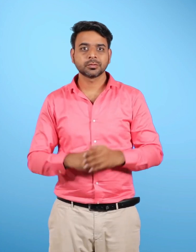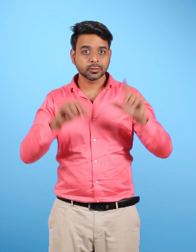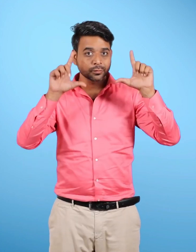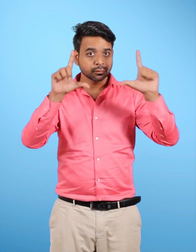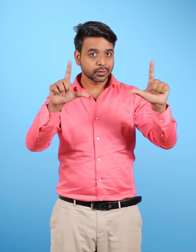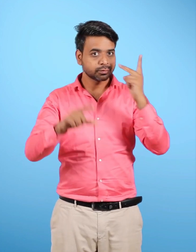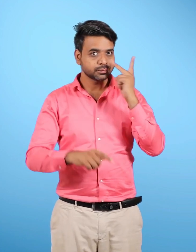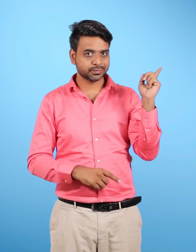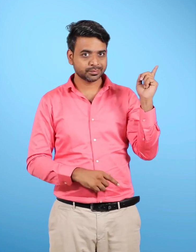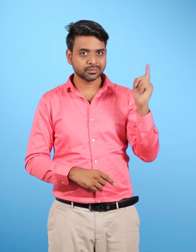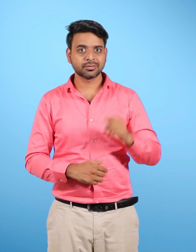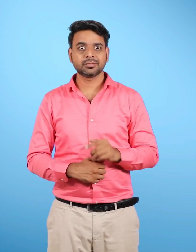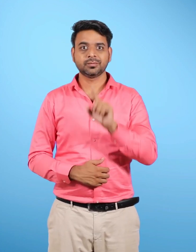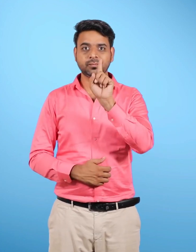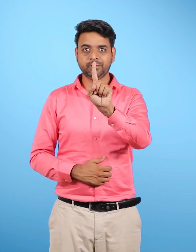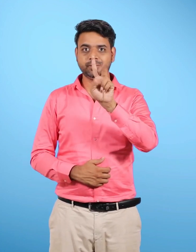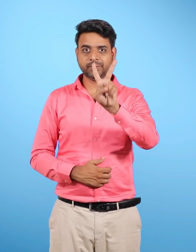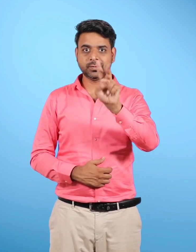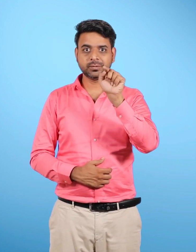Figure 12.3 shows